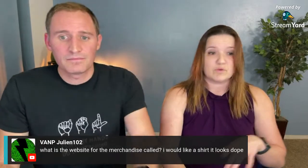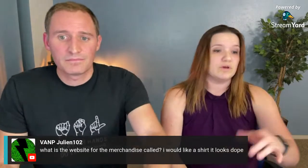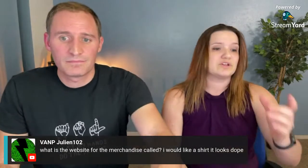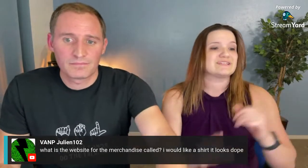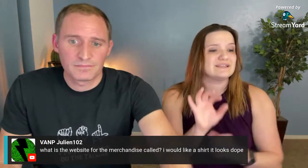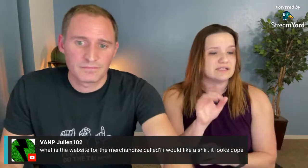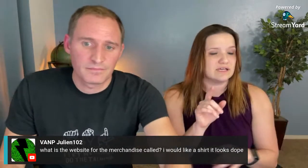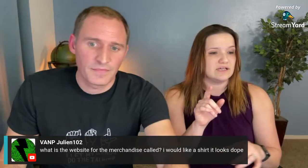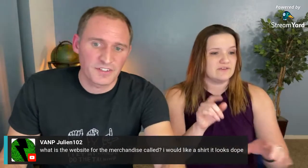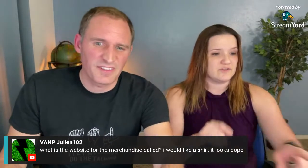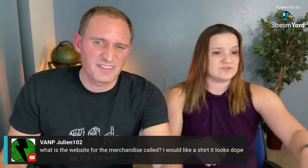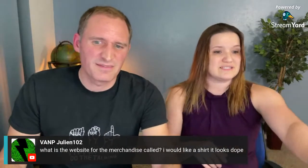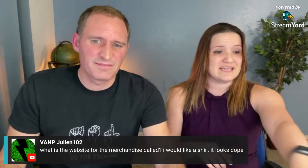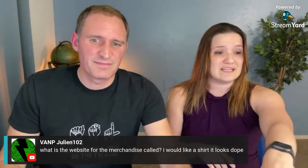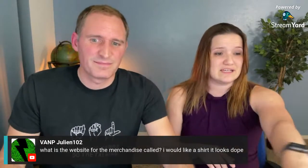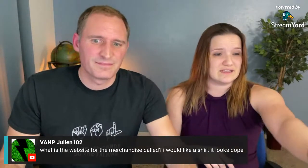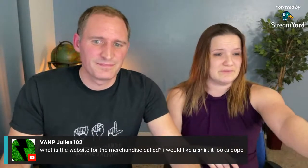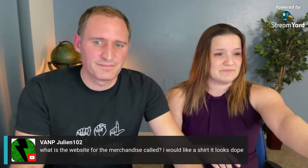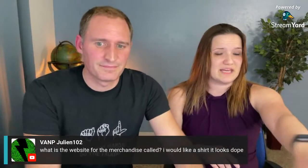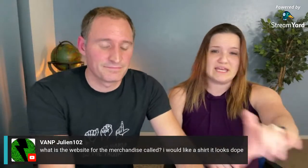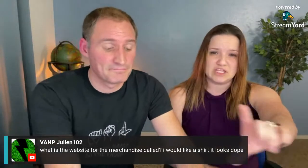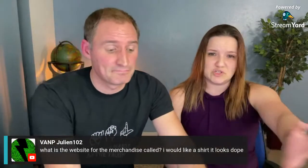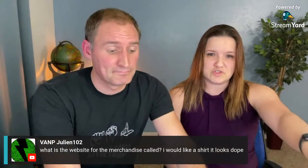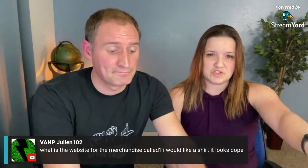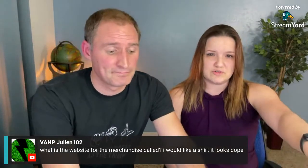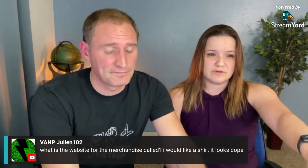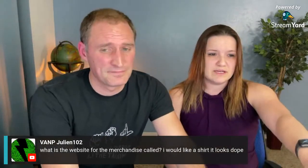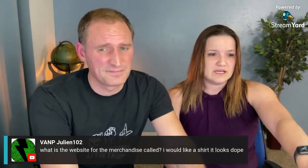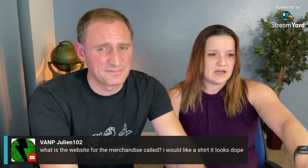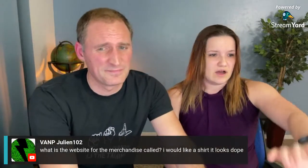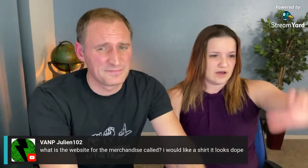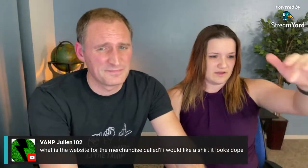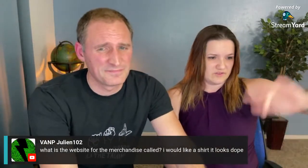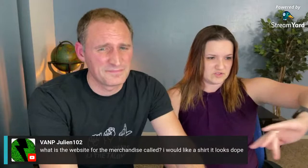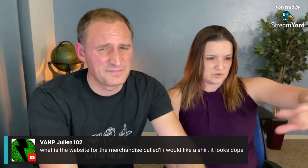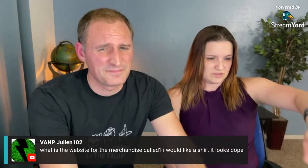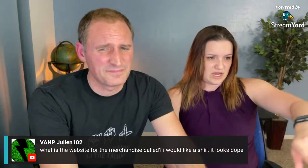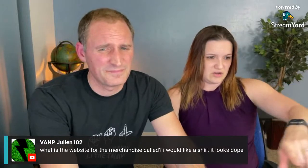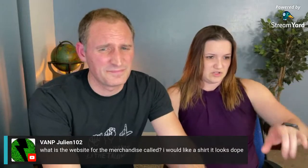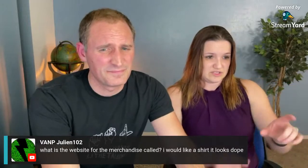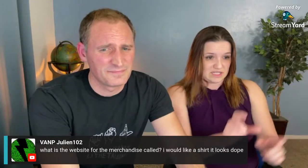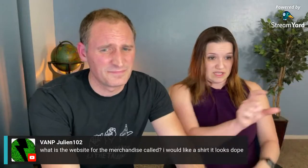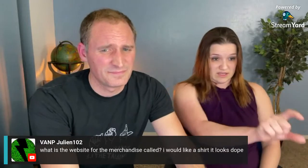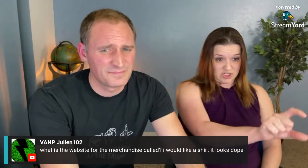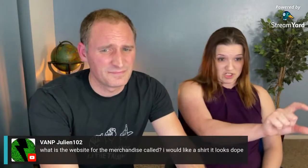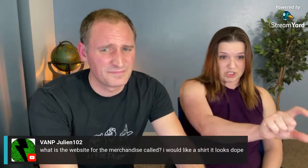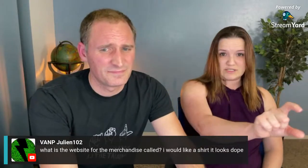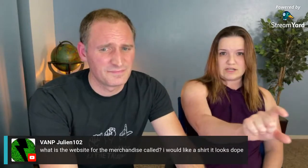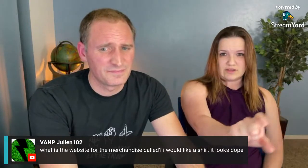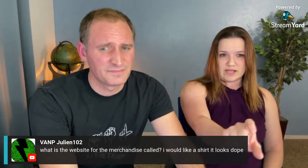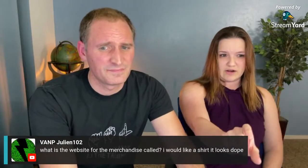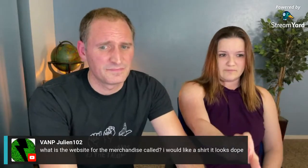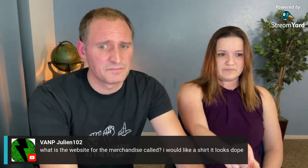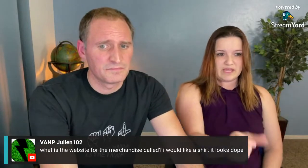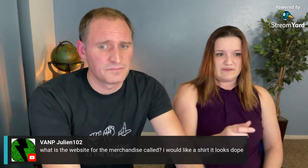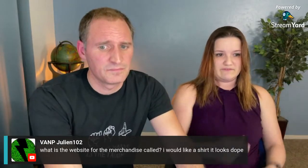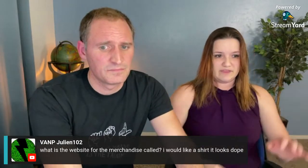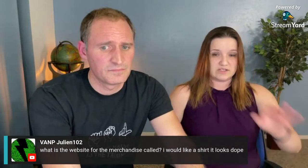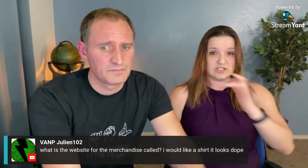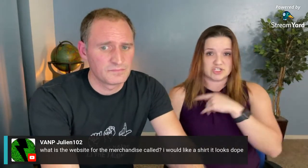Well, there's if you see in the YouTube, if you scroll down, you'll see the shirts that are there. If there's a shirt